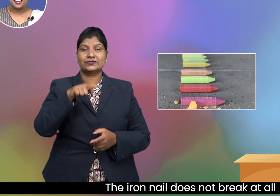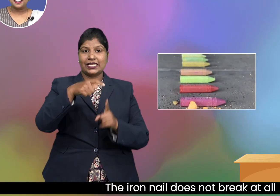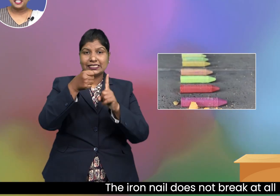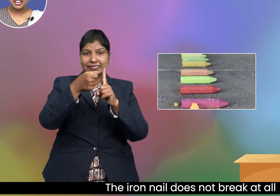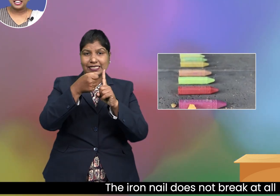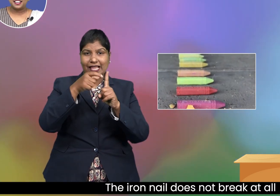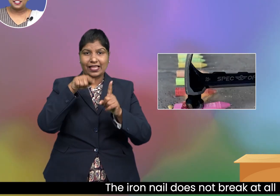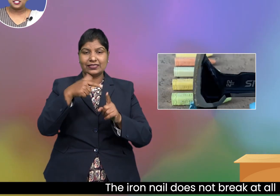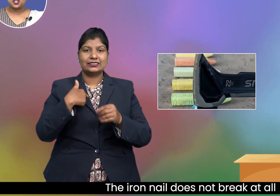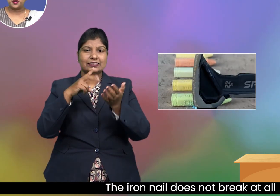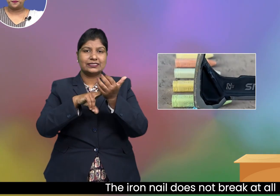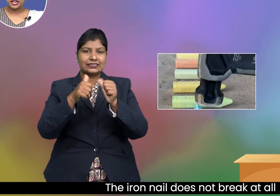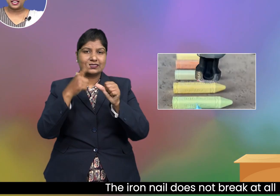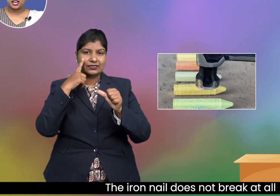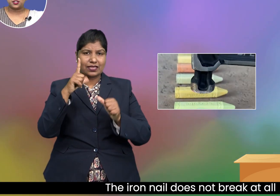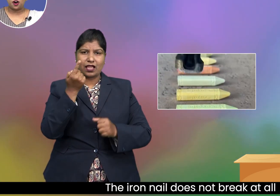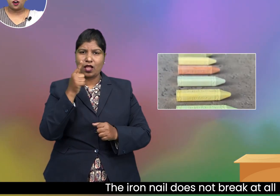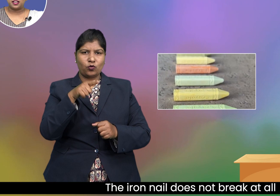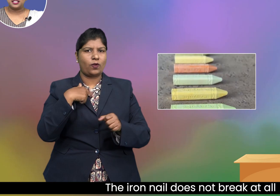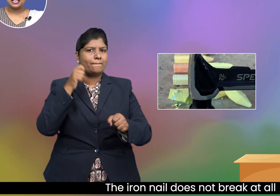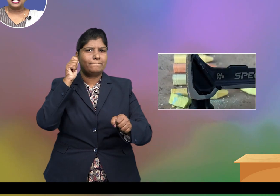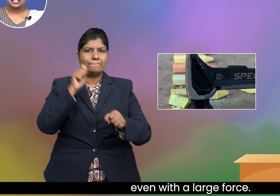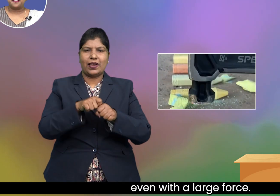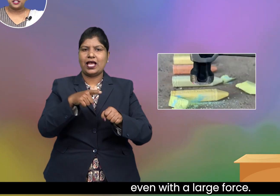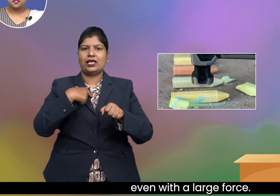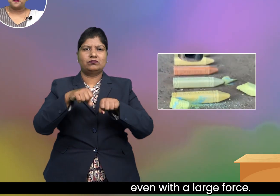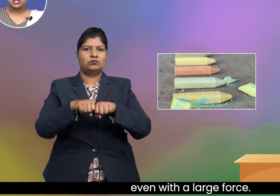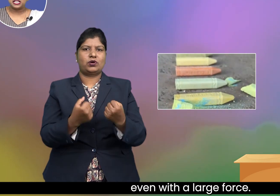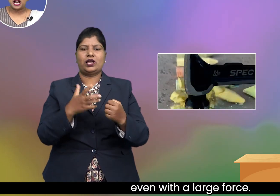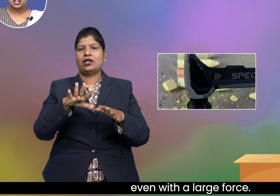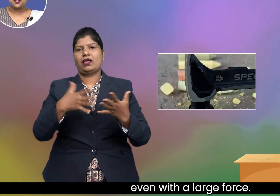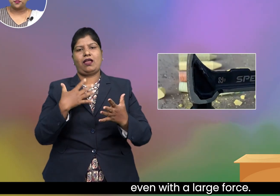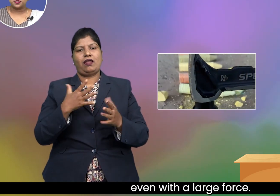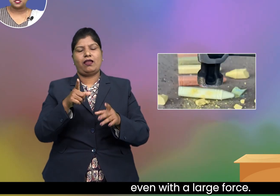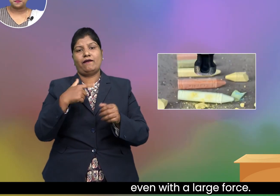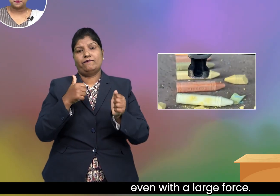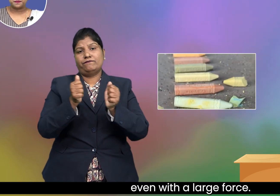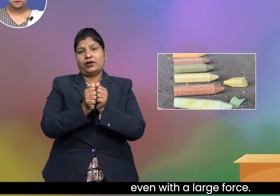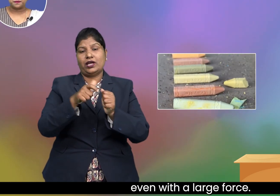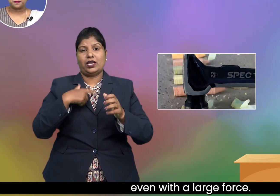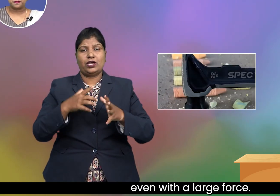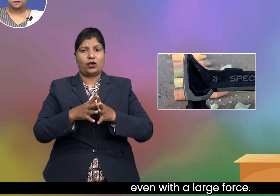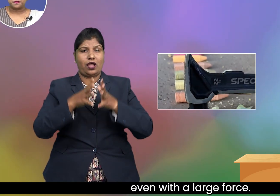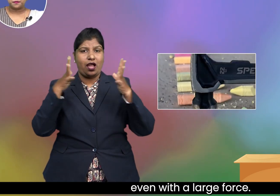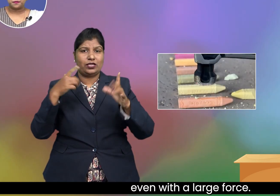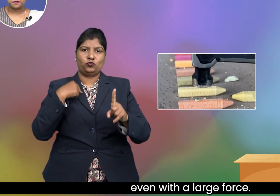The iron nail does not break at all, even with a large force.